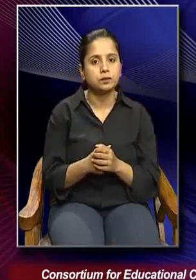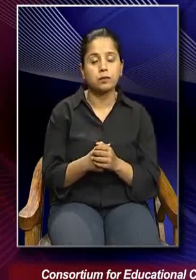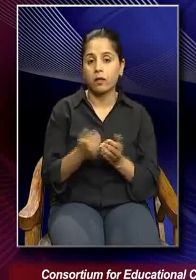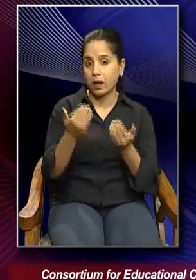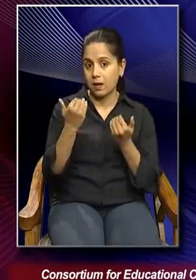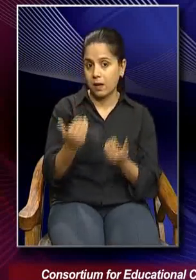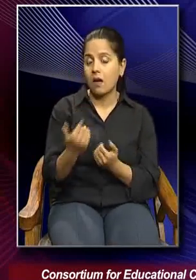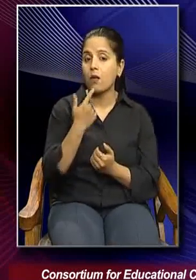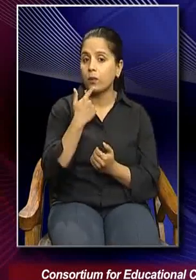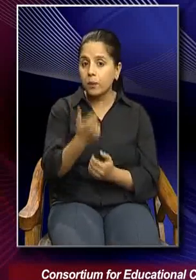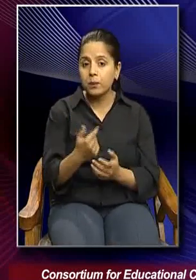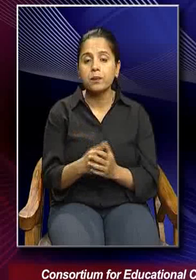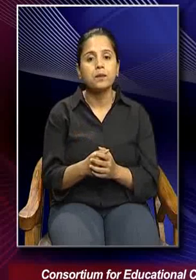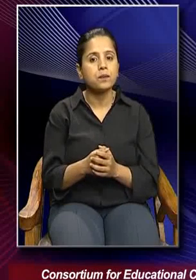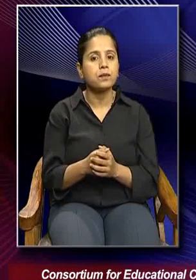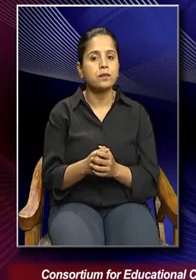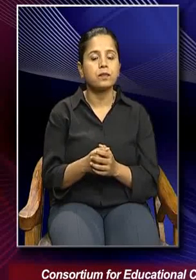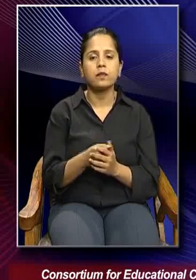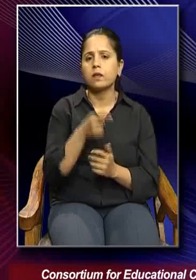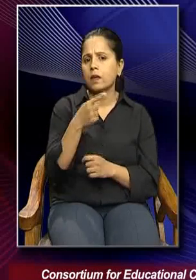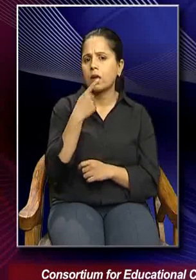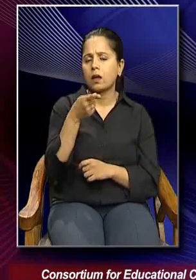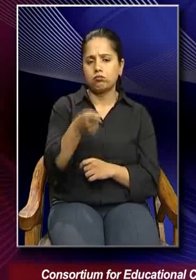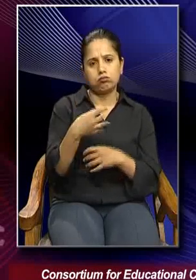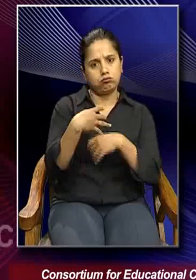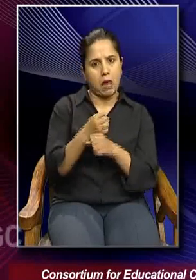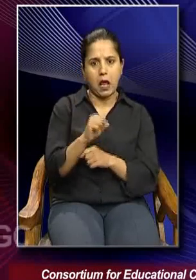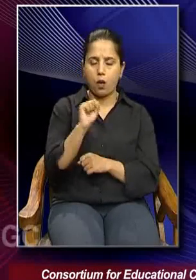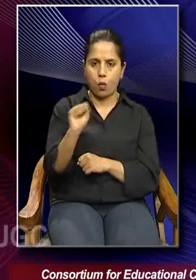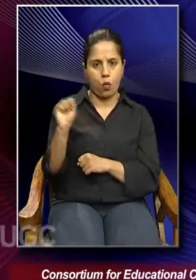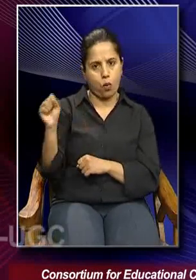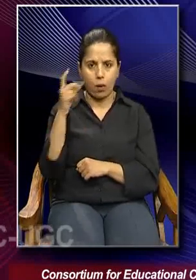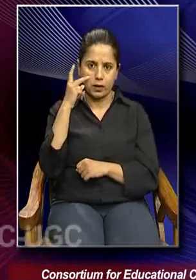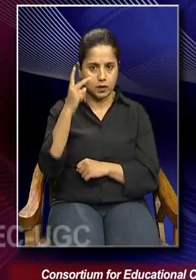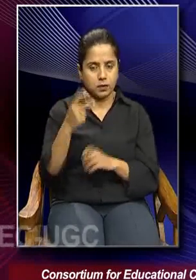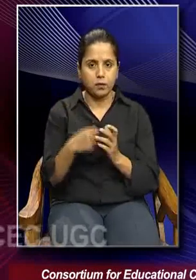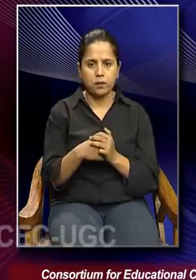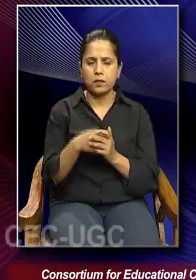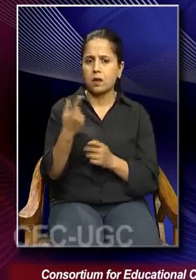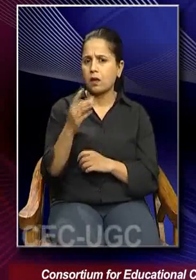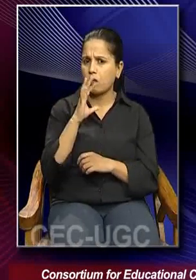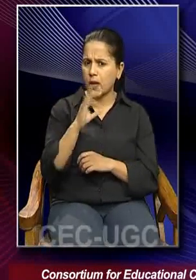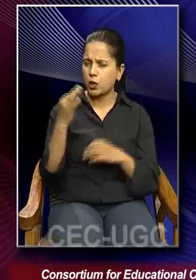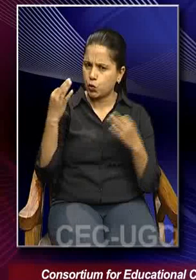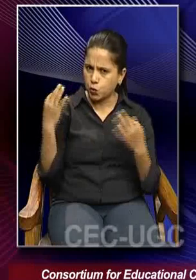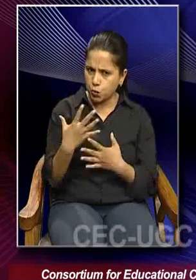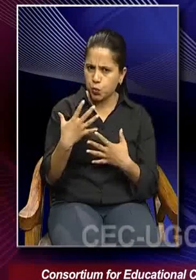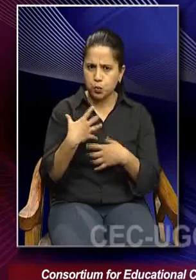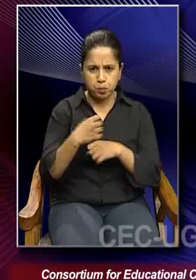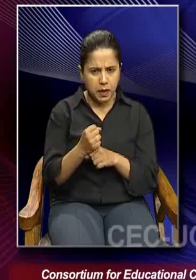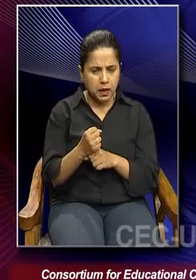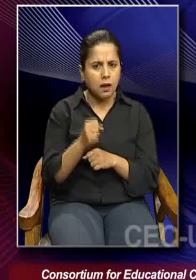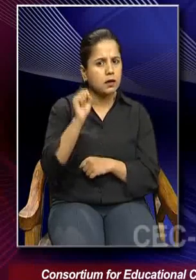Now, it is asked whether this creation is the absolutely new creation or